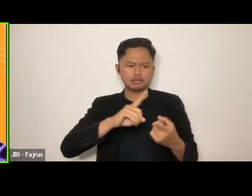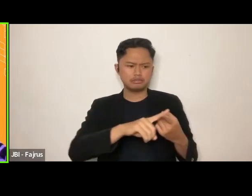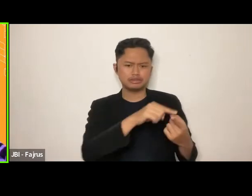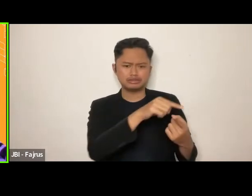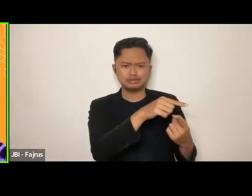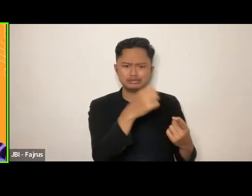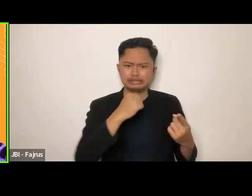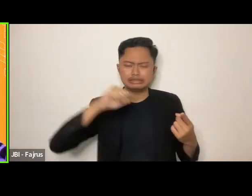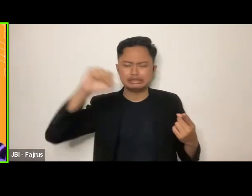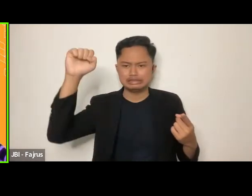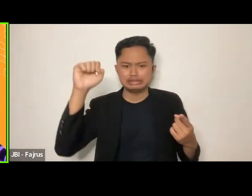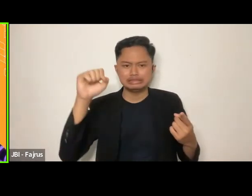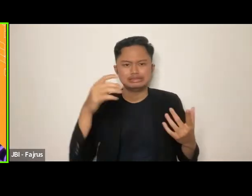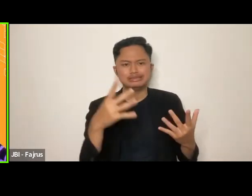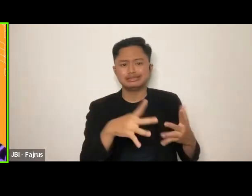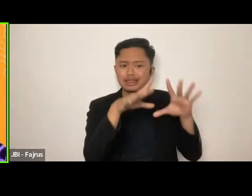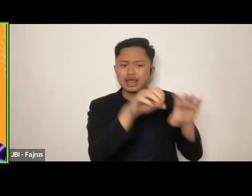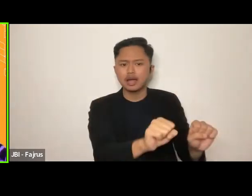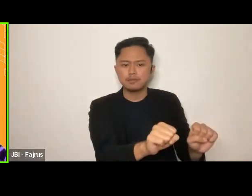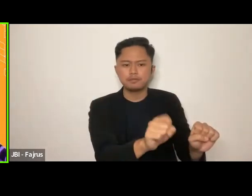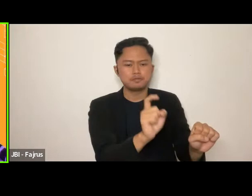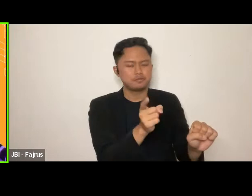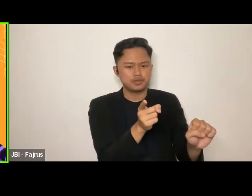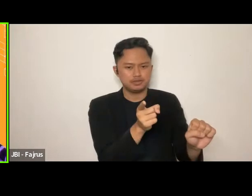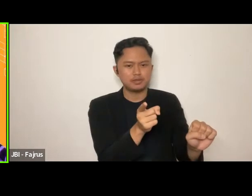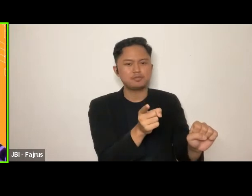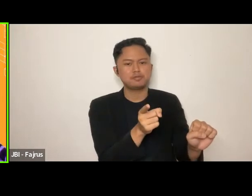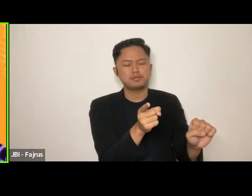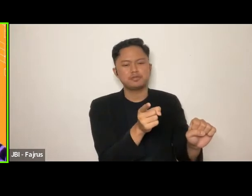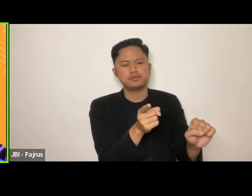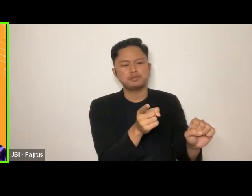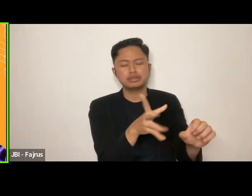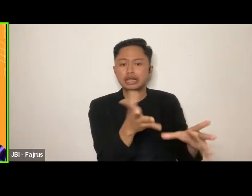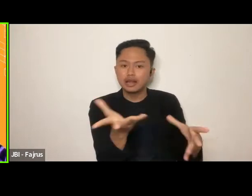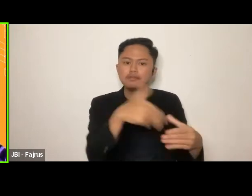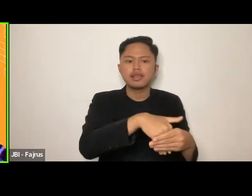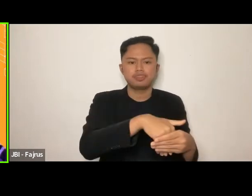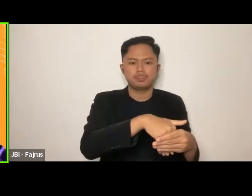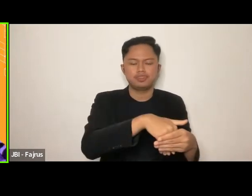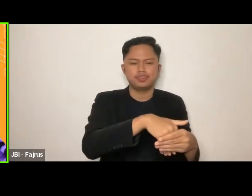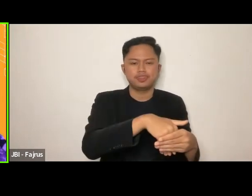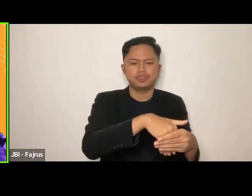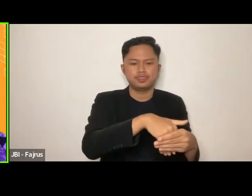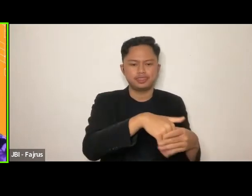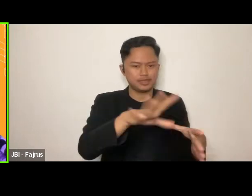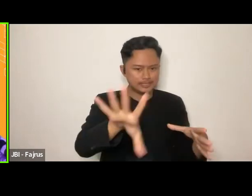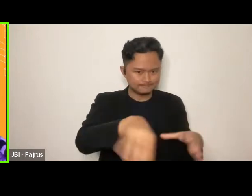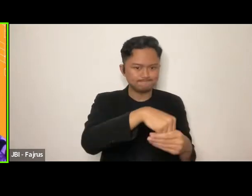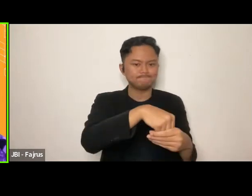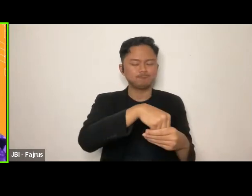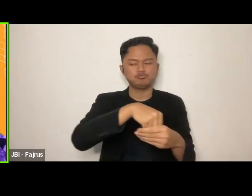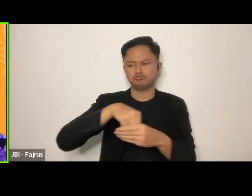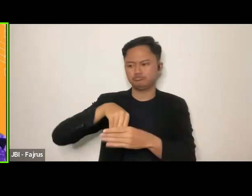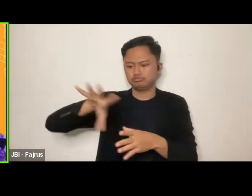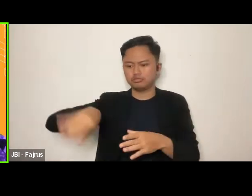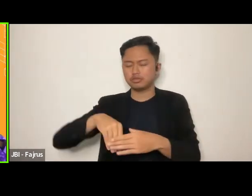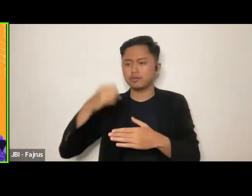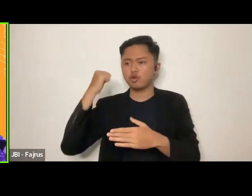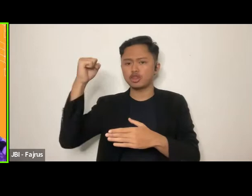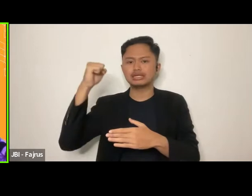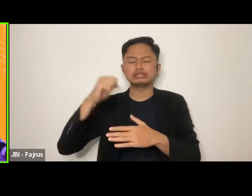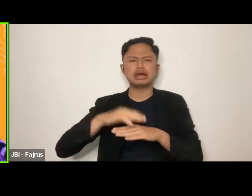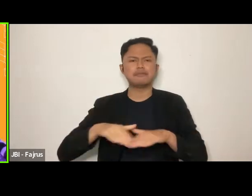Yemo, being arrested because of involving in the peaceful protest that happened